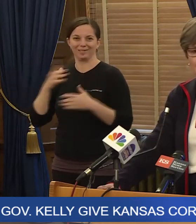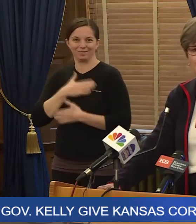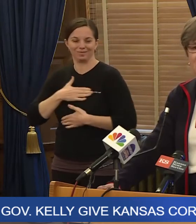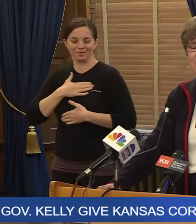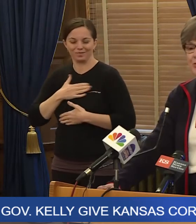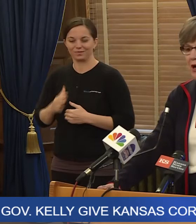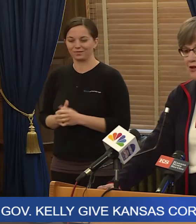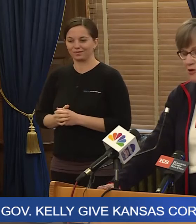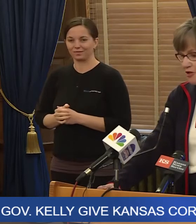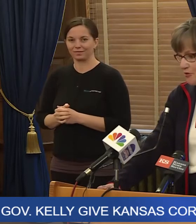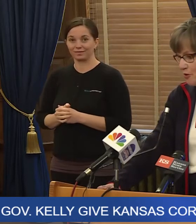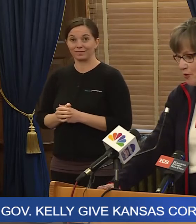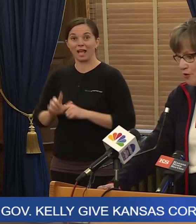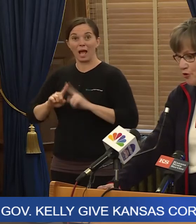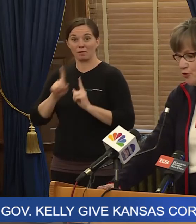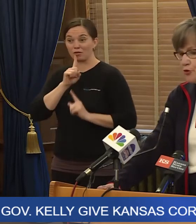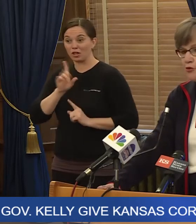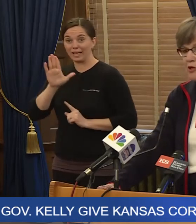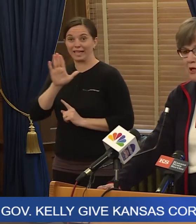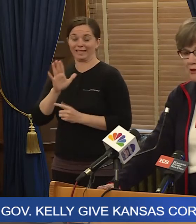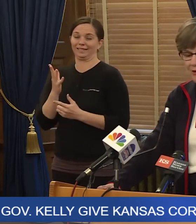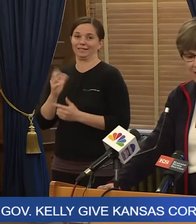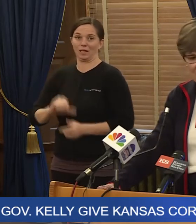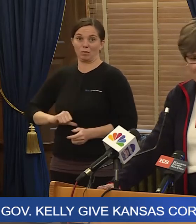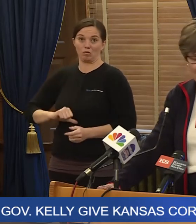But probably his proudest achievement were the two